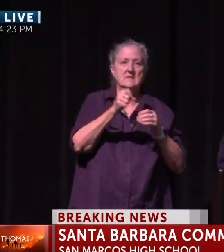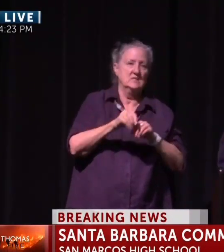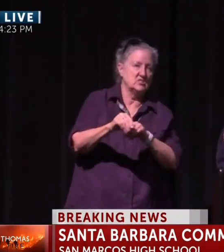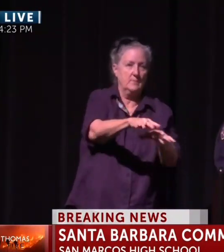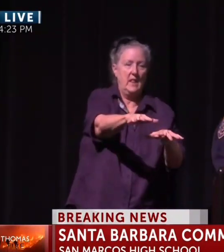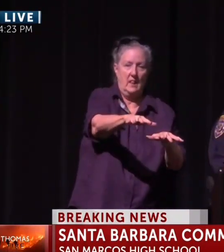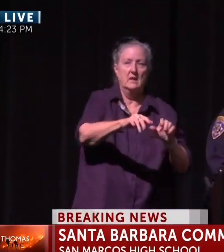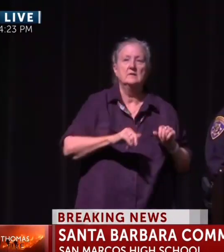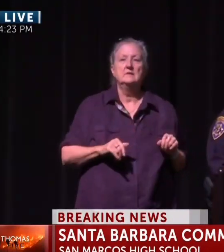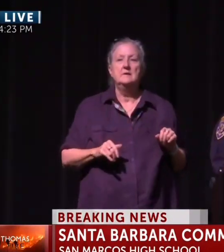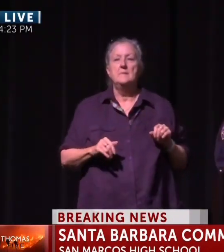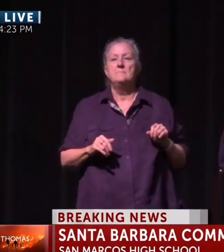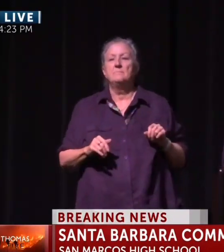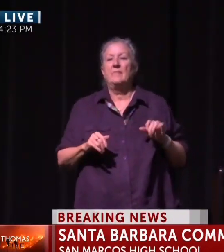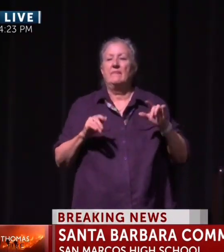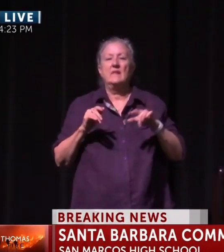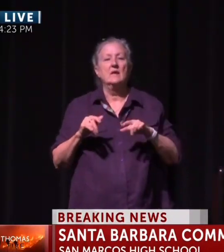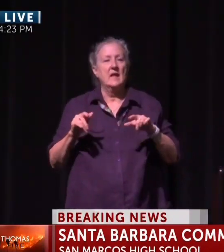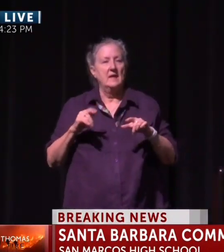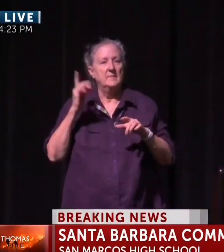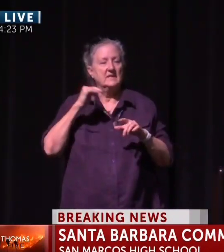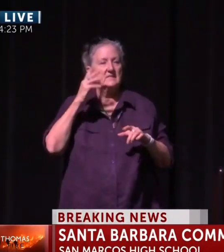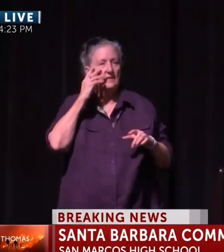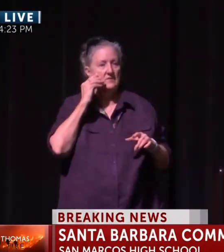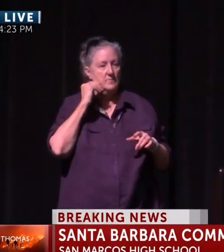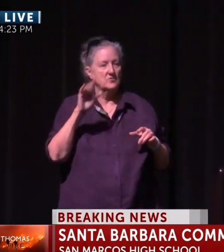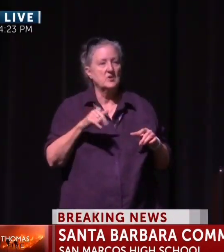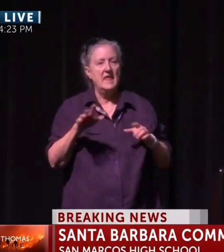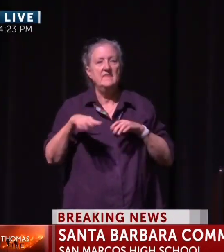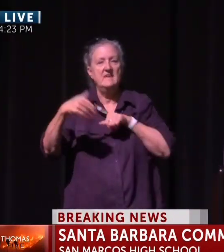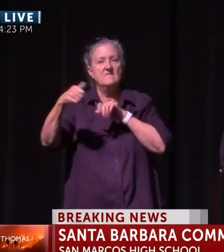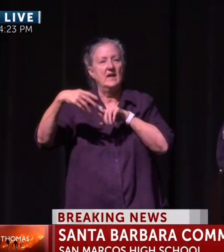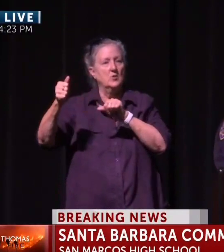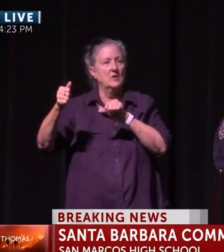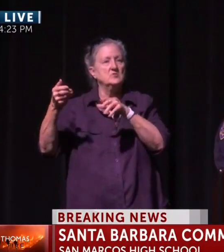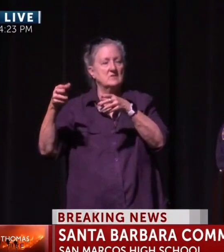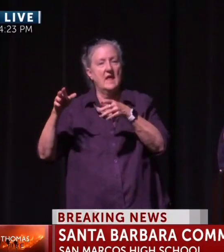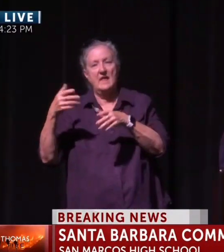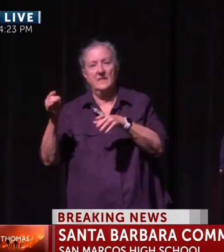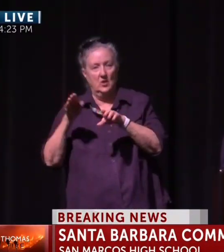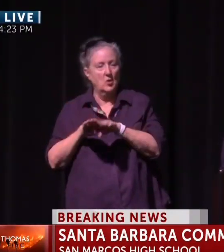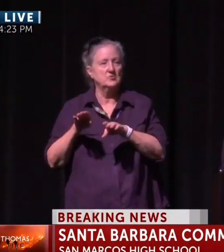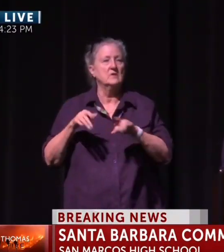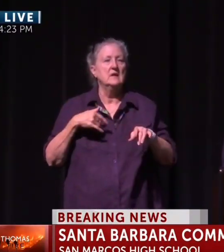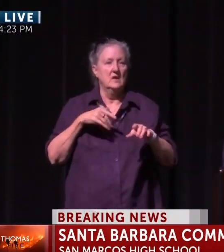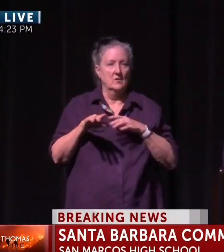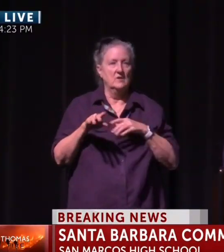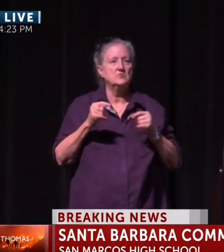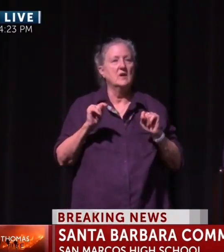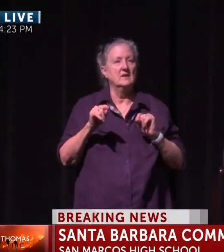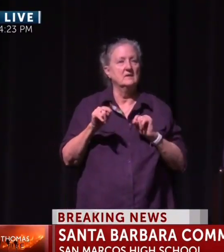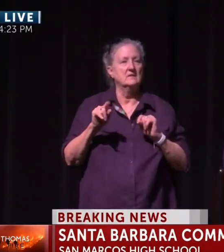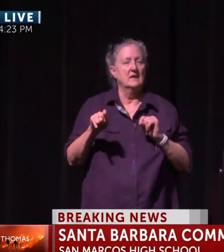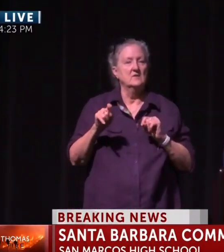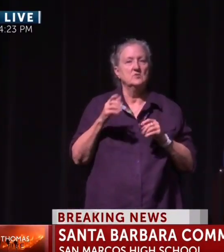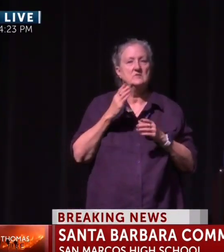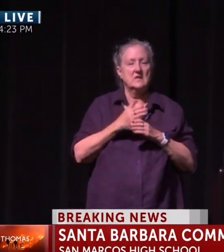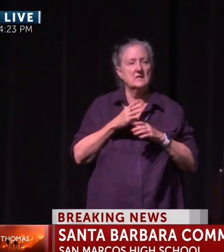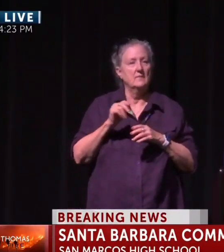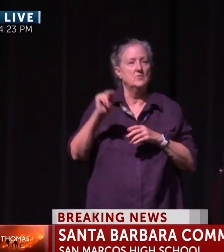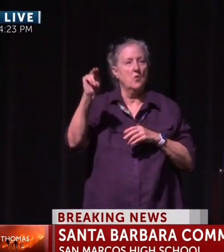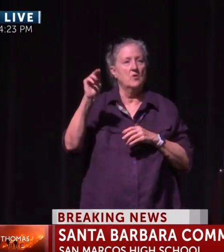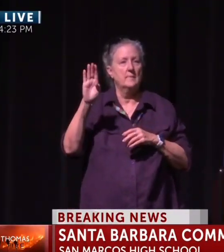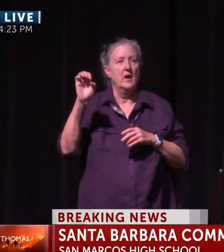spill. Also, due to that closure and the evacuations, we did decide to shut down the